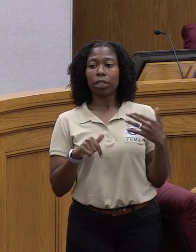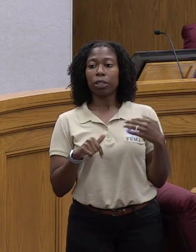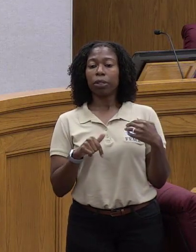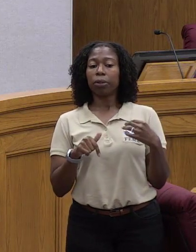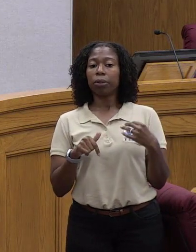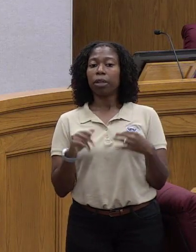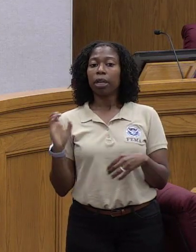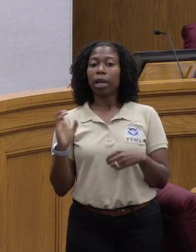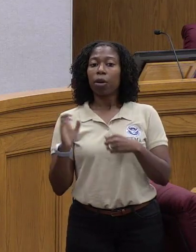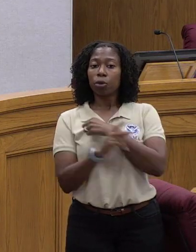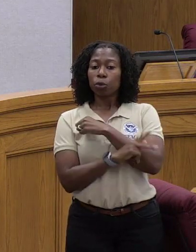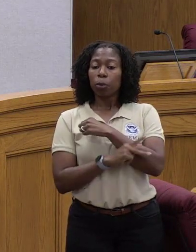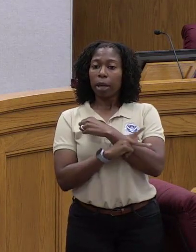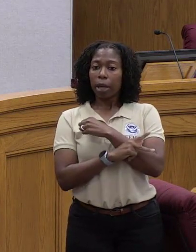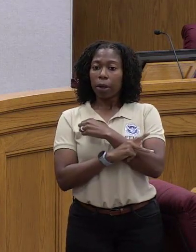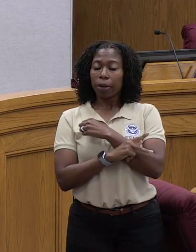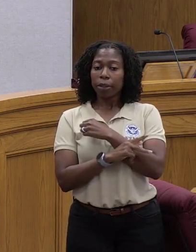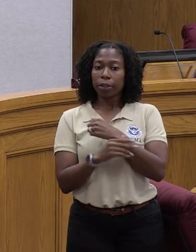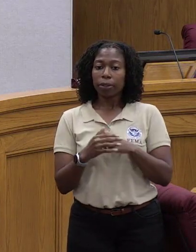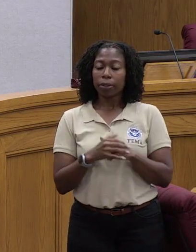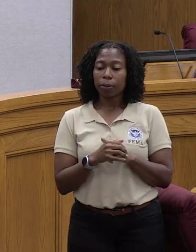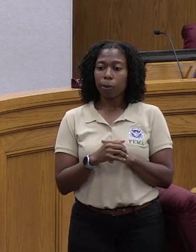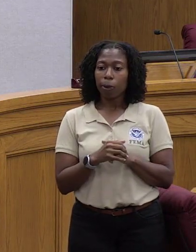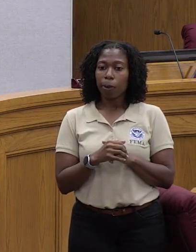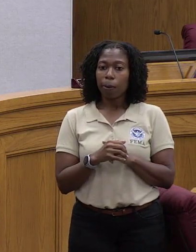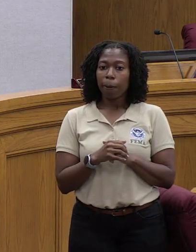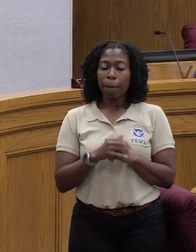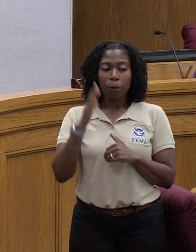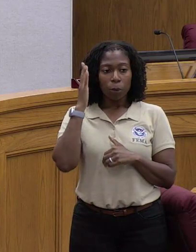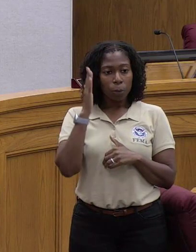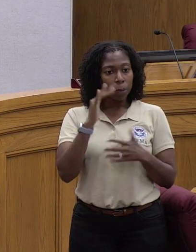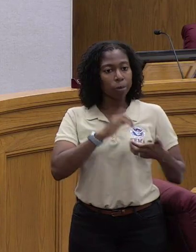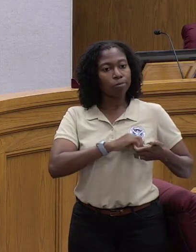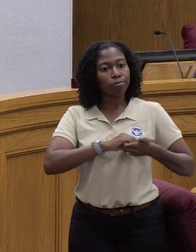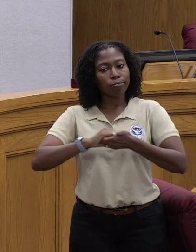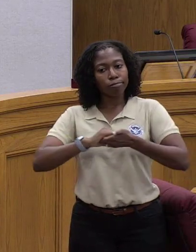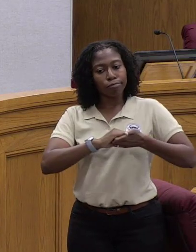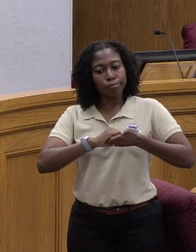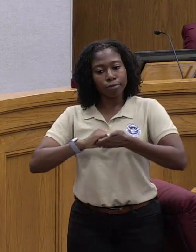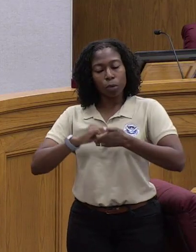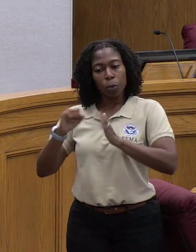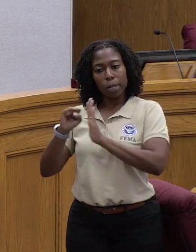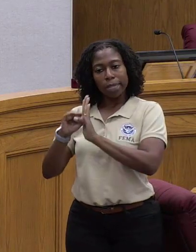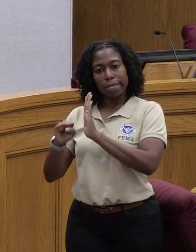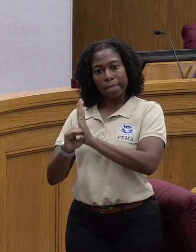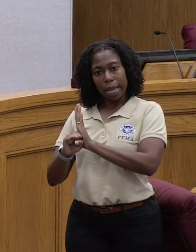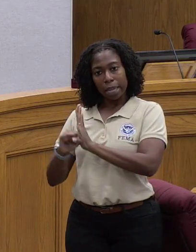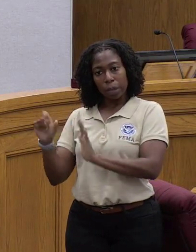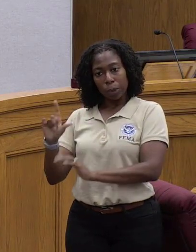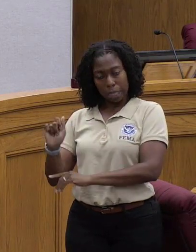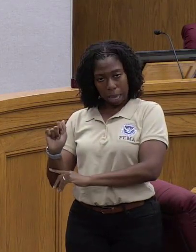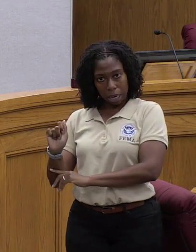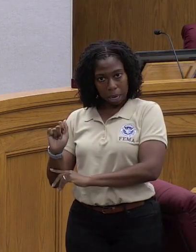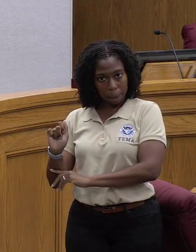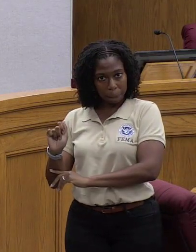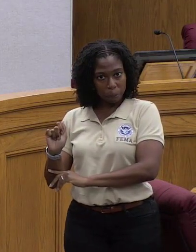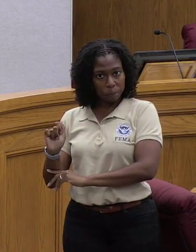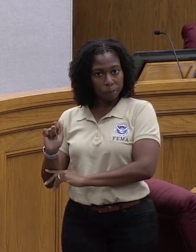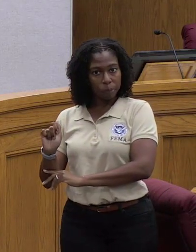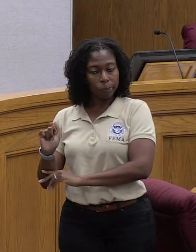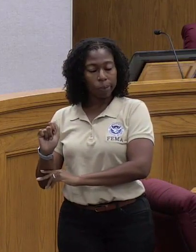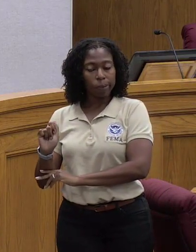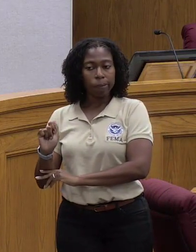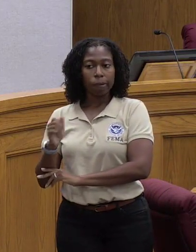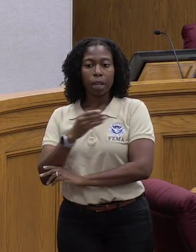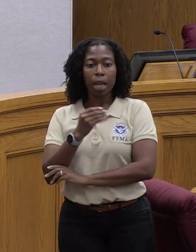Parish, this is all going to be done in very close coordination with the state of Louisiana and with